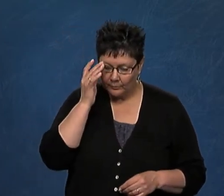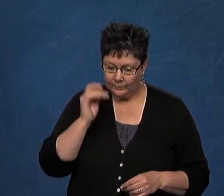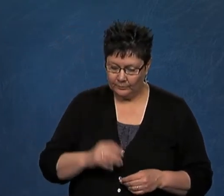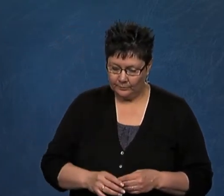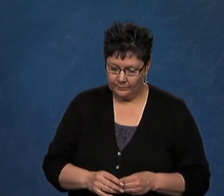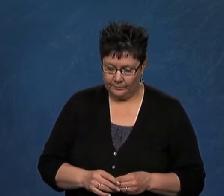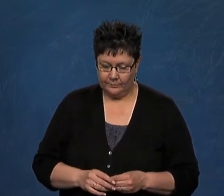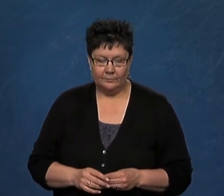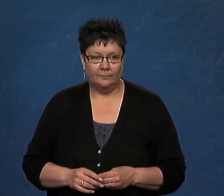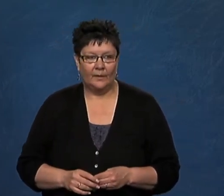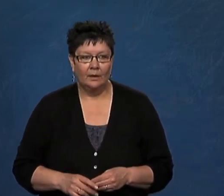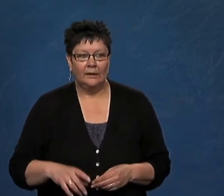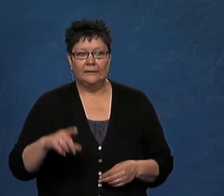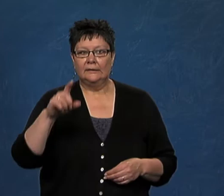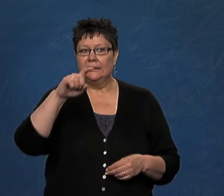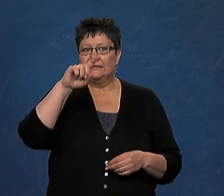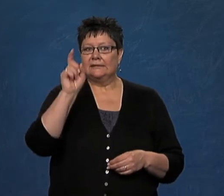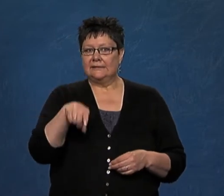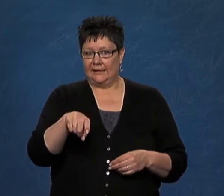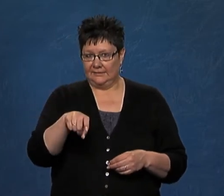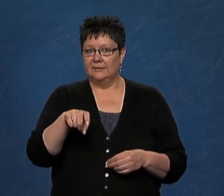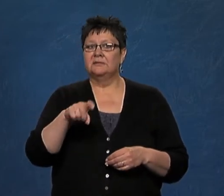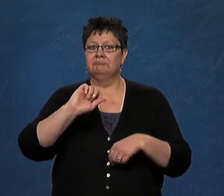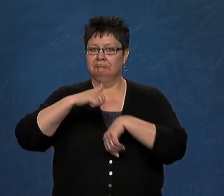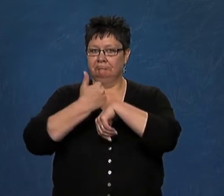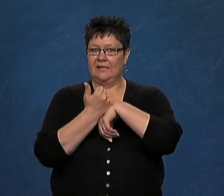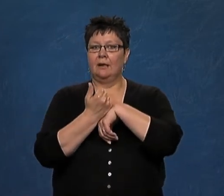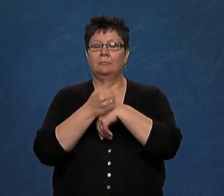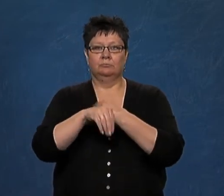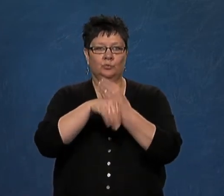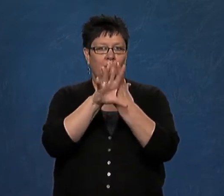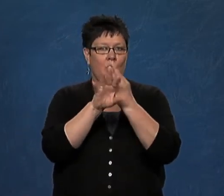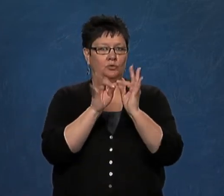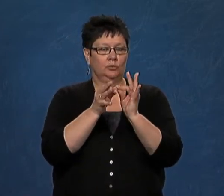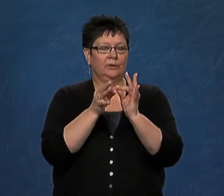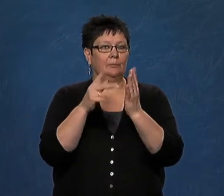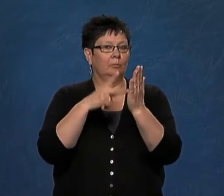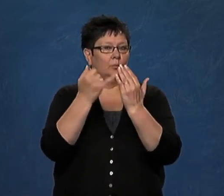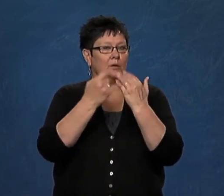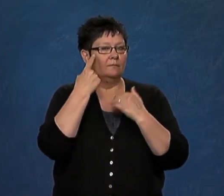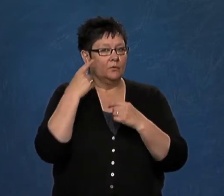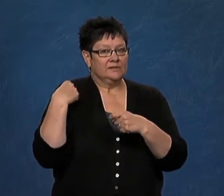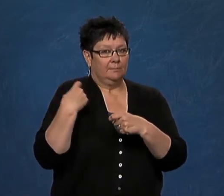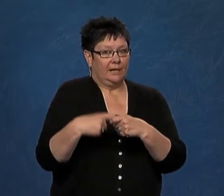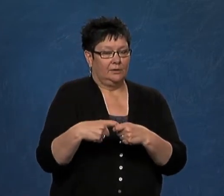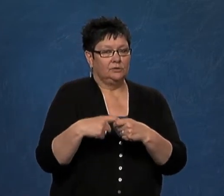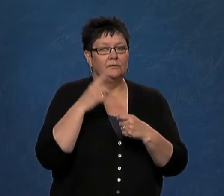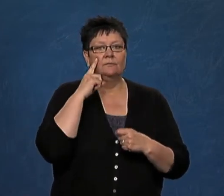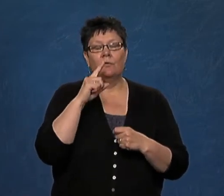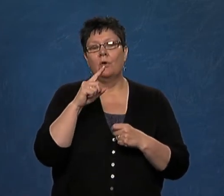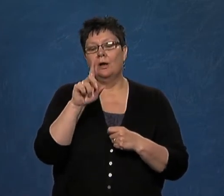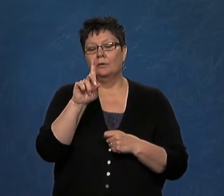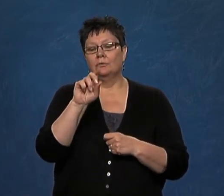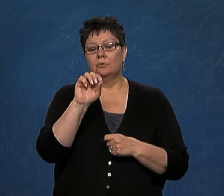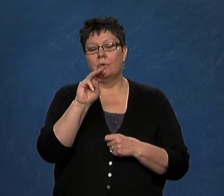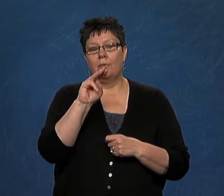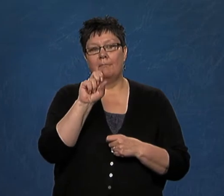to have the video remote interpreting provided. Texas also has a project for